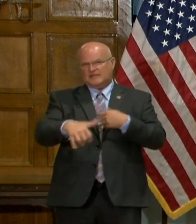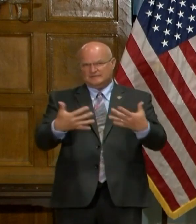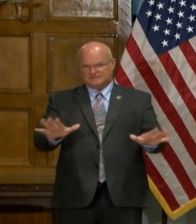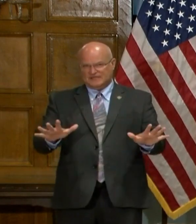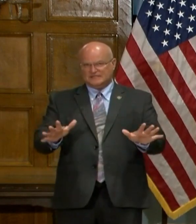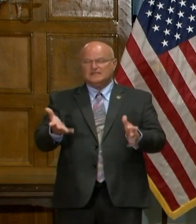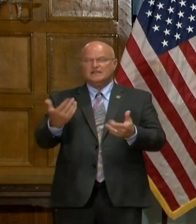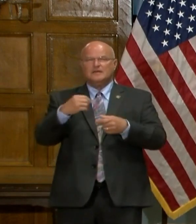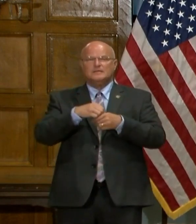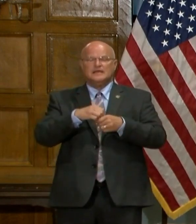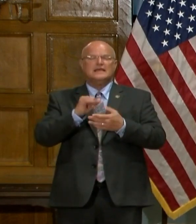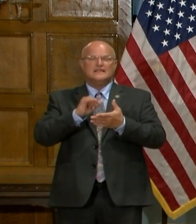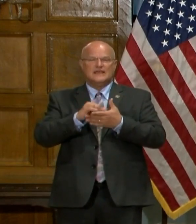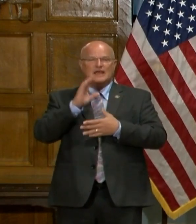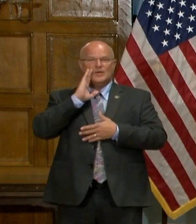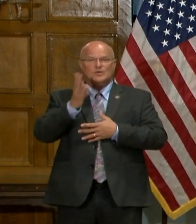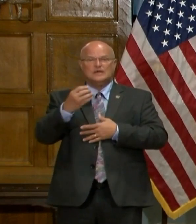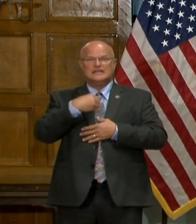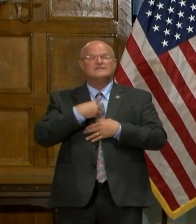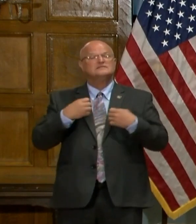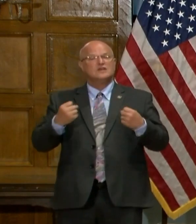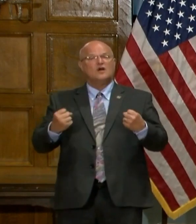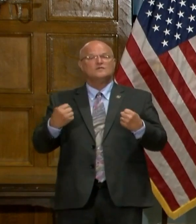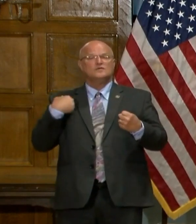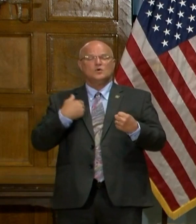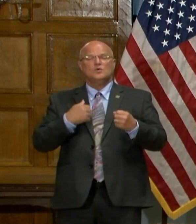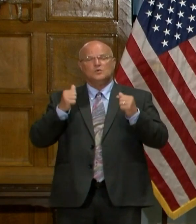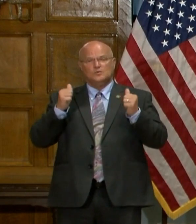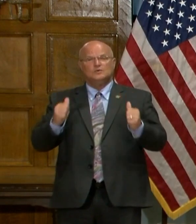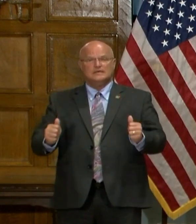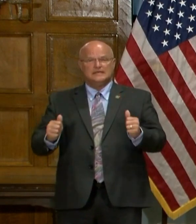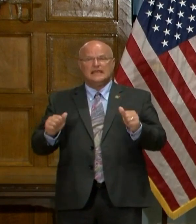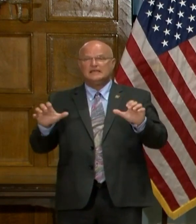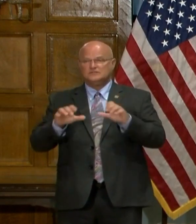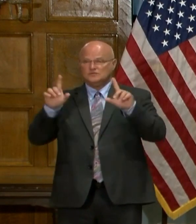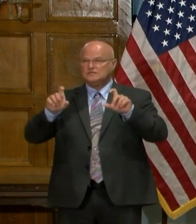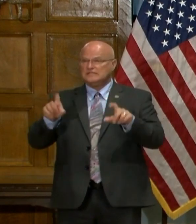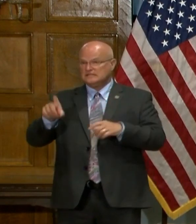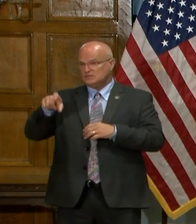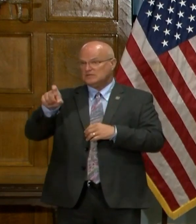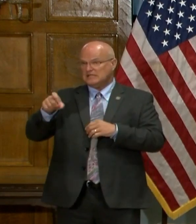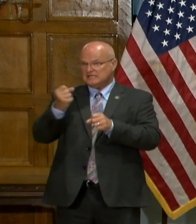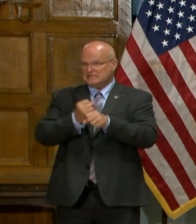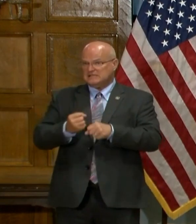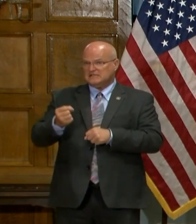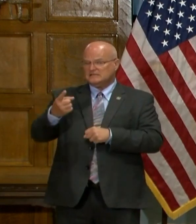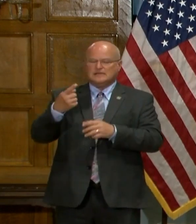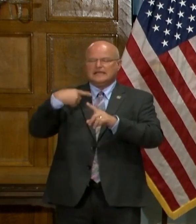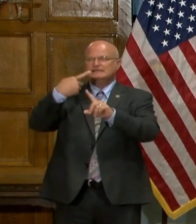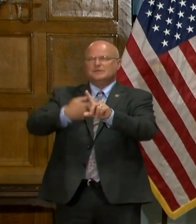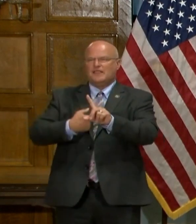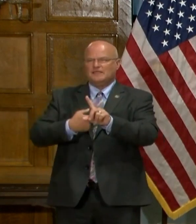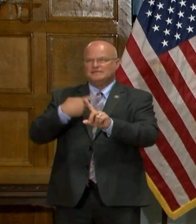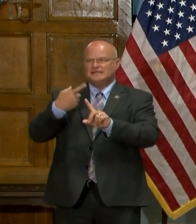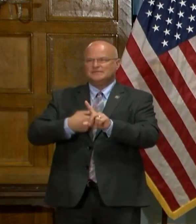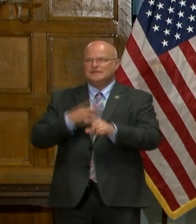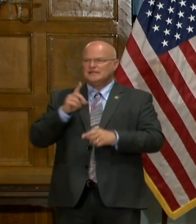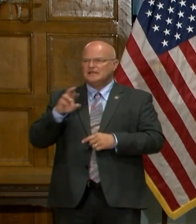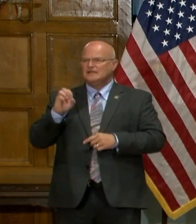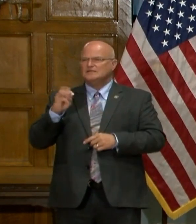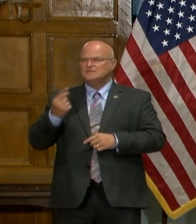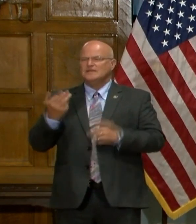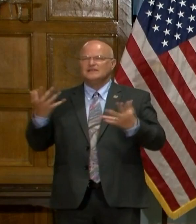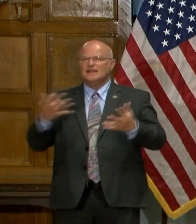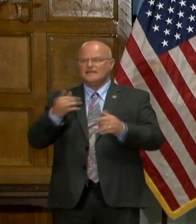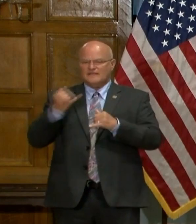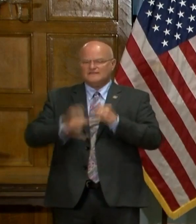those that are coming in that's going to give us confidence that we can do the testing that we need next month. Dr. Smith, I'm going